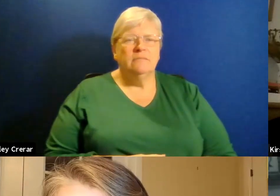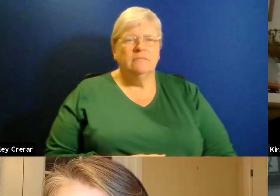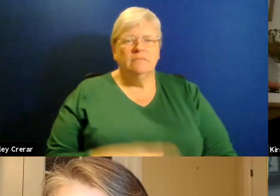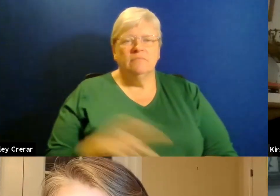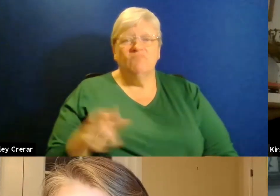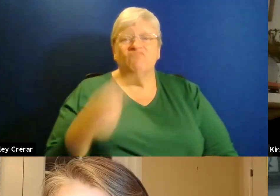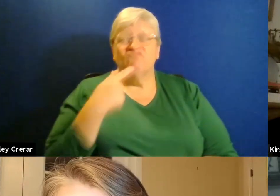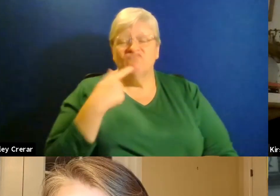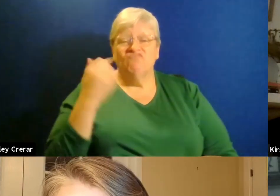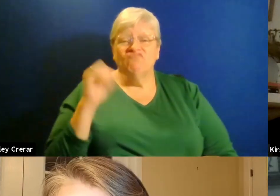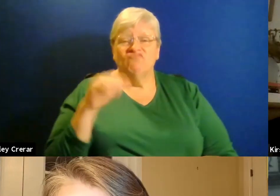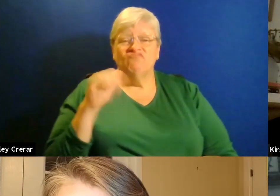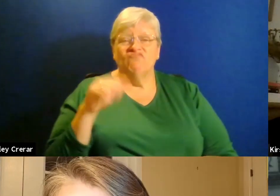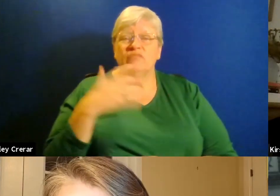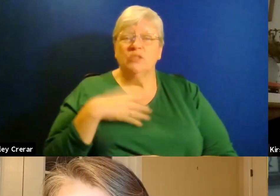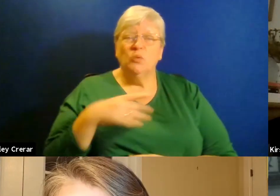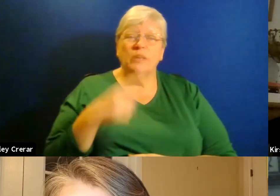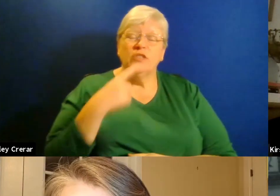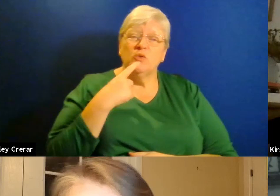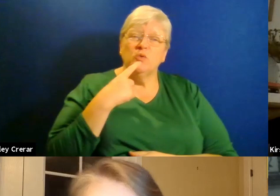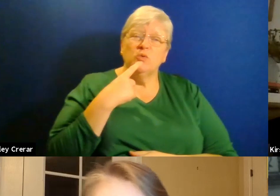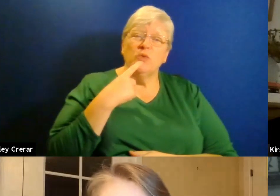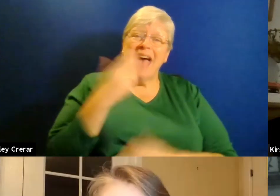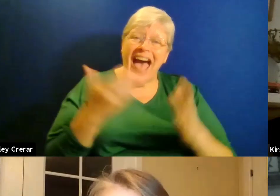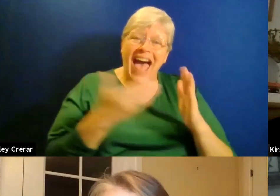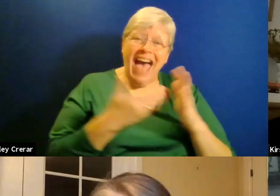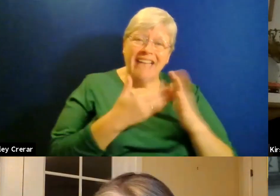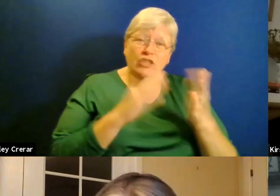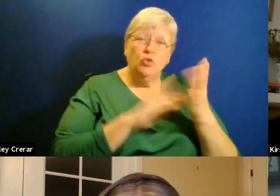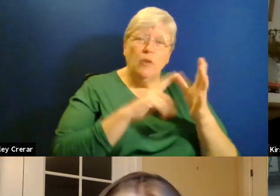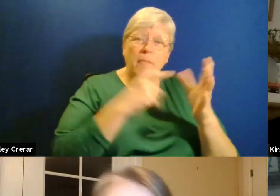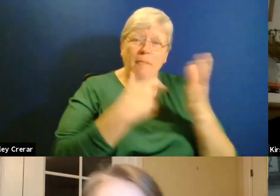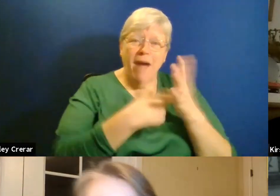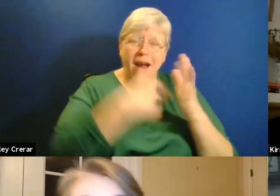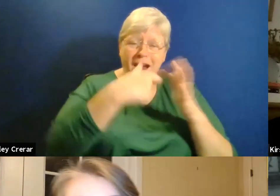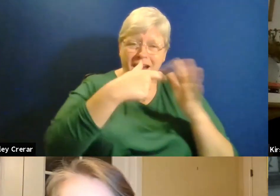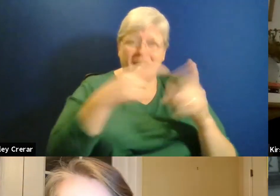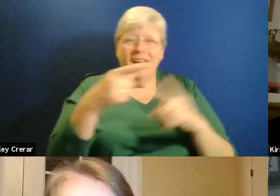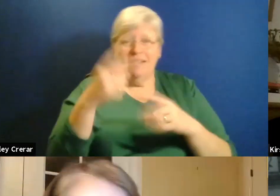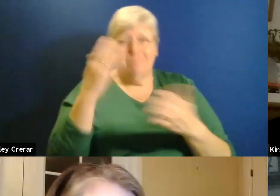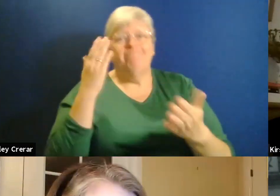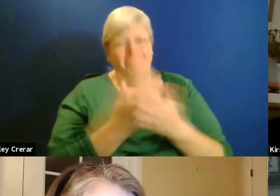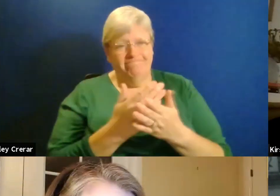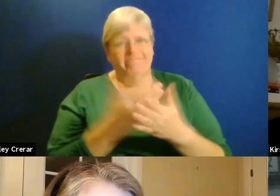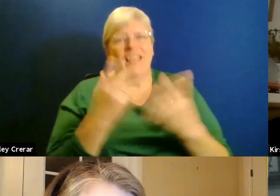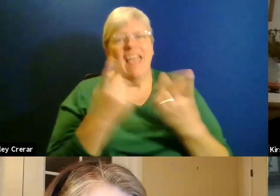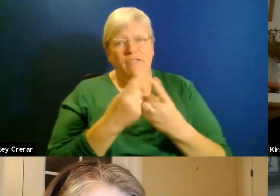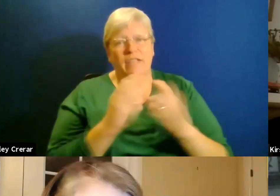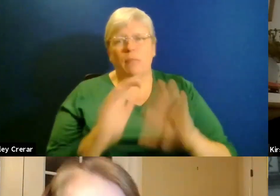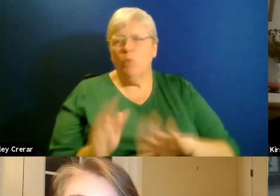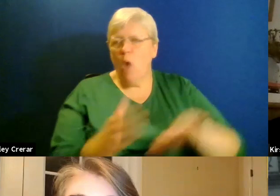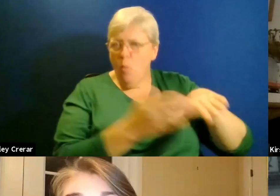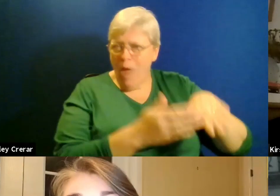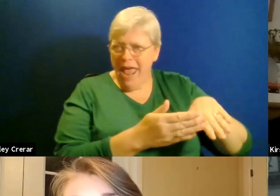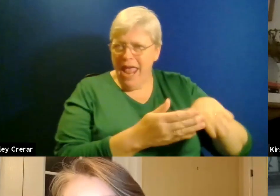I do. I think I just wanted to sort of add to Marcus' point that I really like that. Yeah, definitely put everything, you know, away and then get